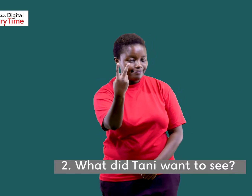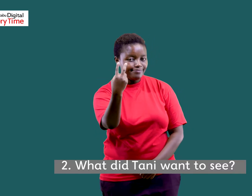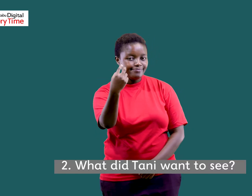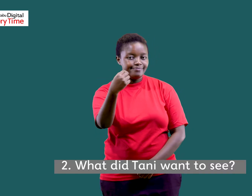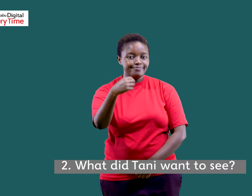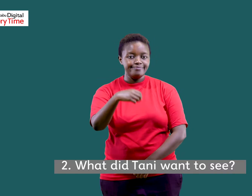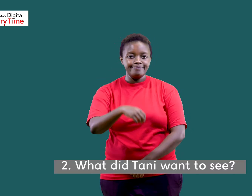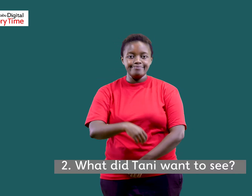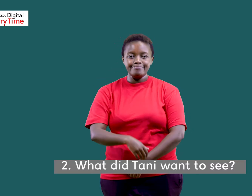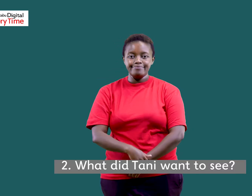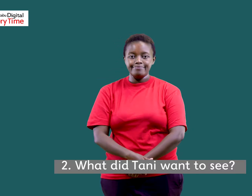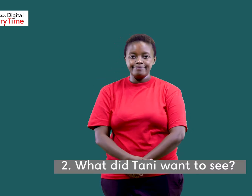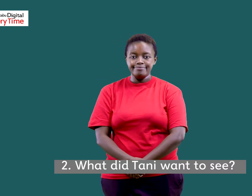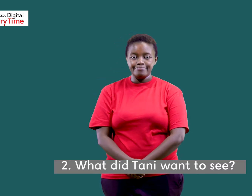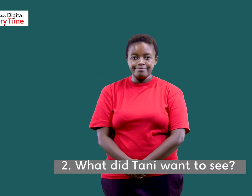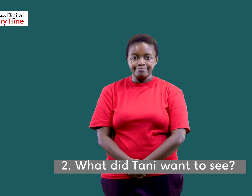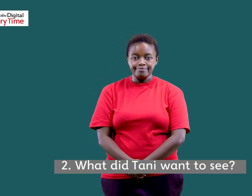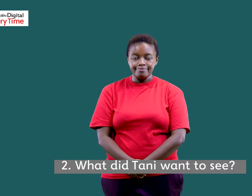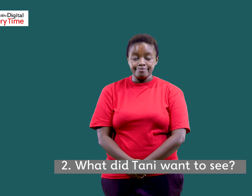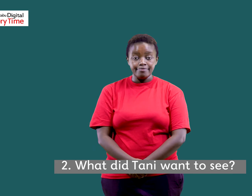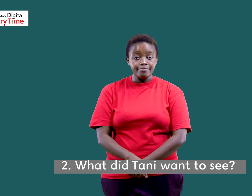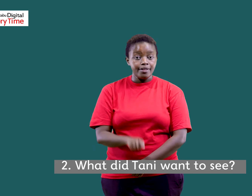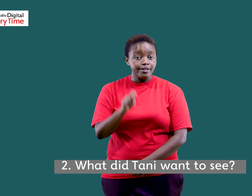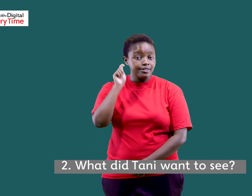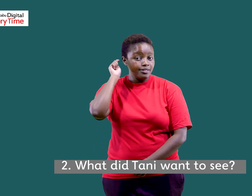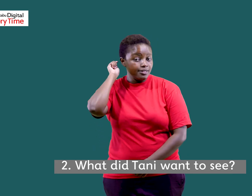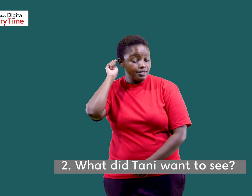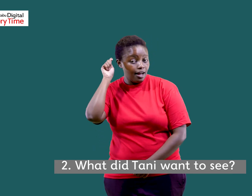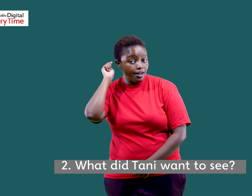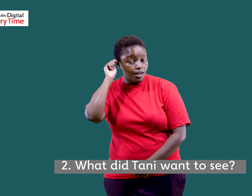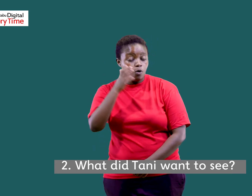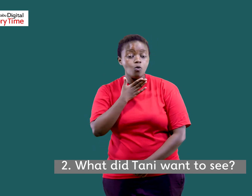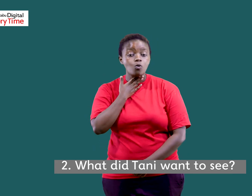Number two. What did Tani want to see?